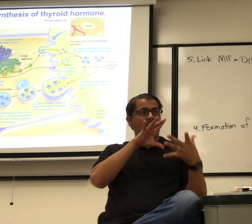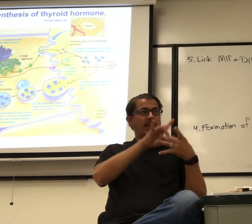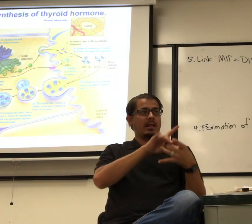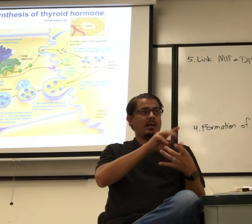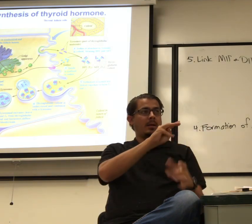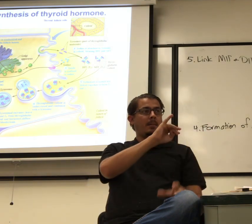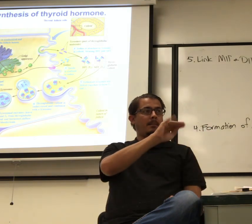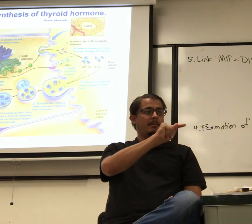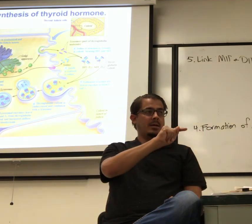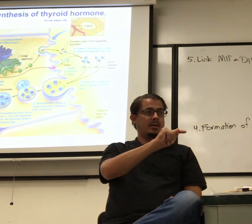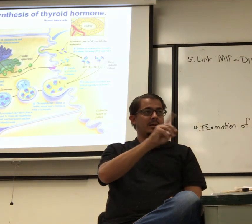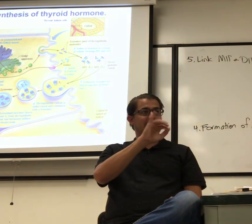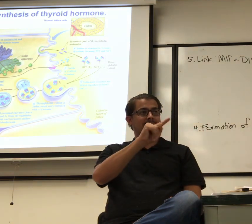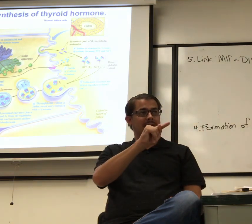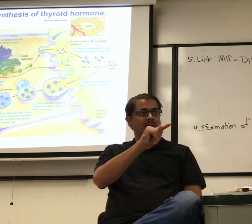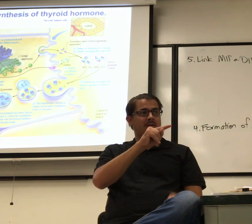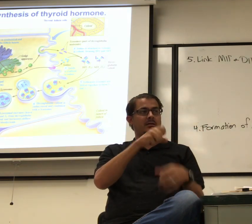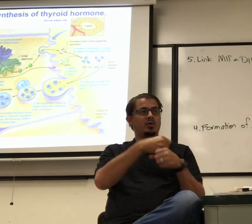MIT and DIT